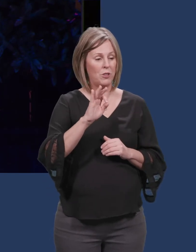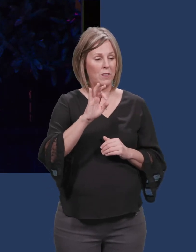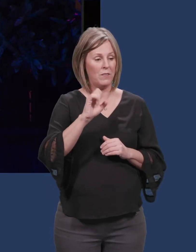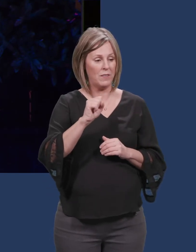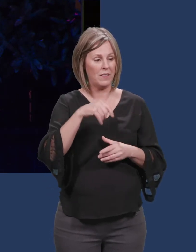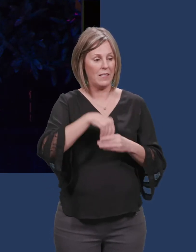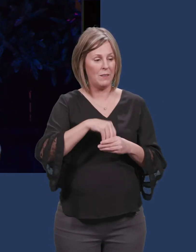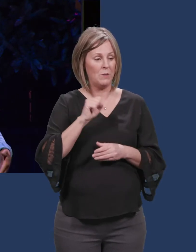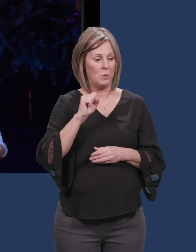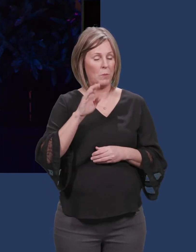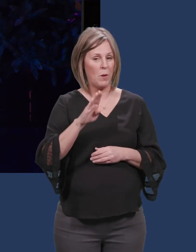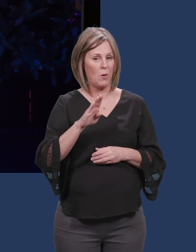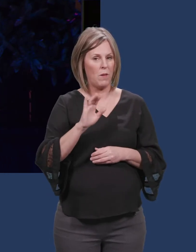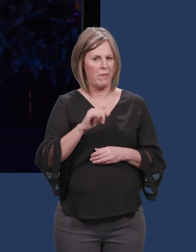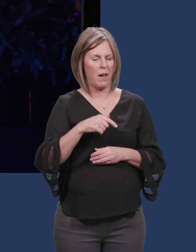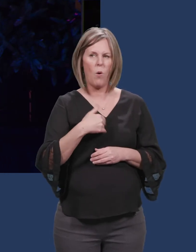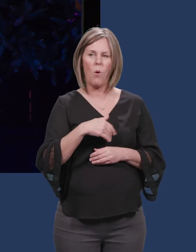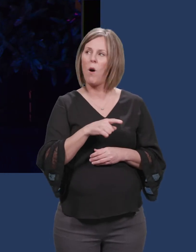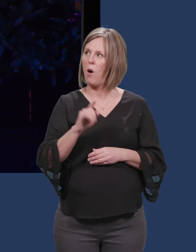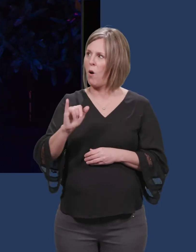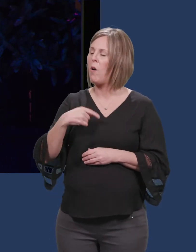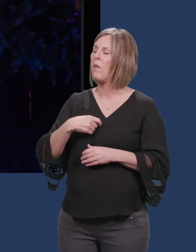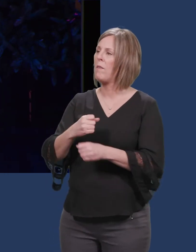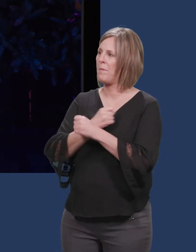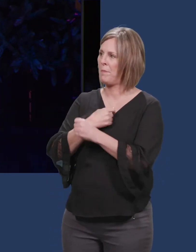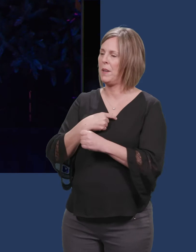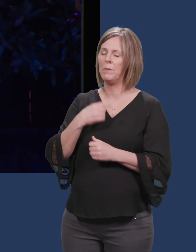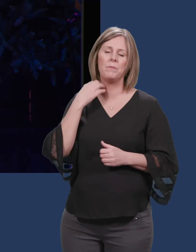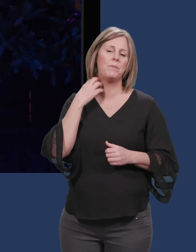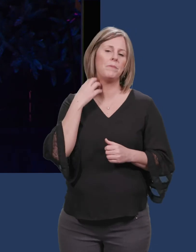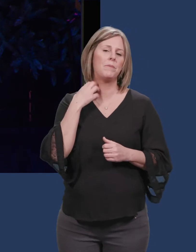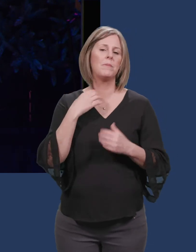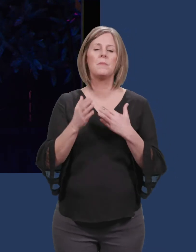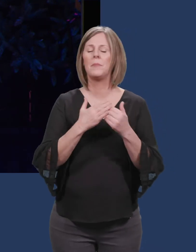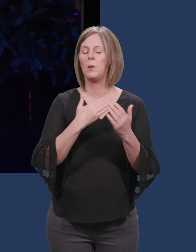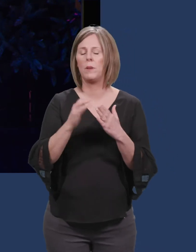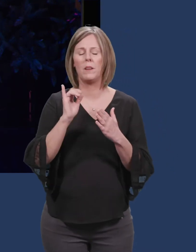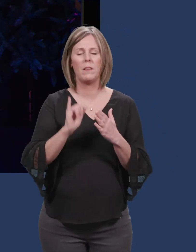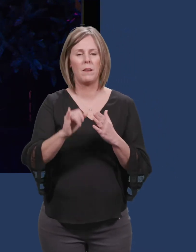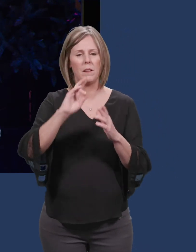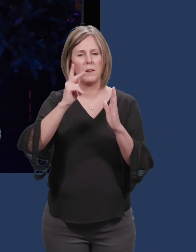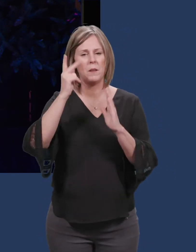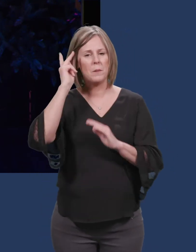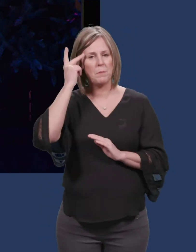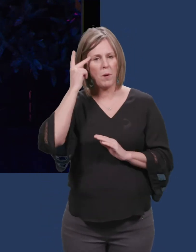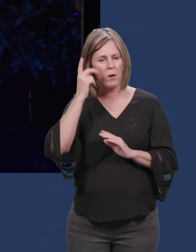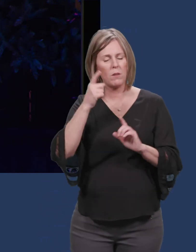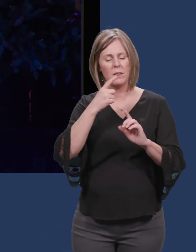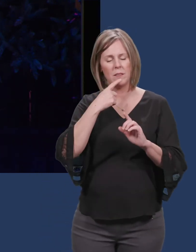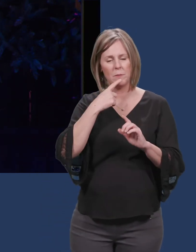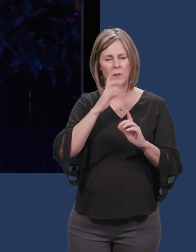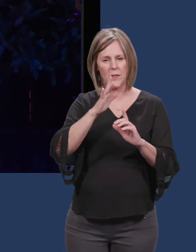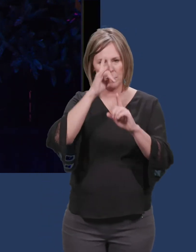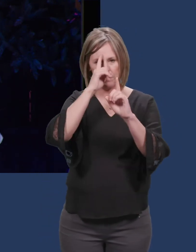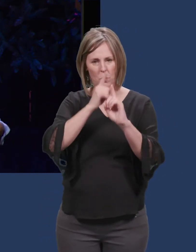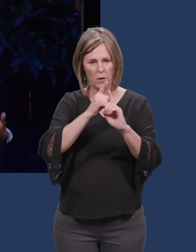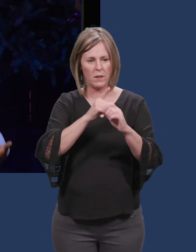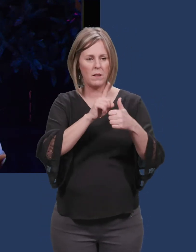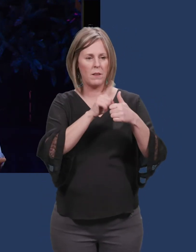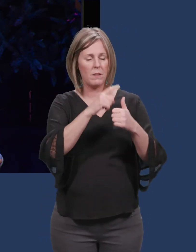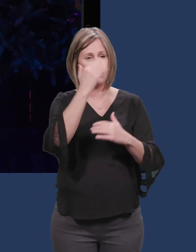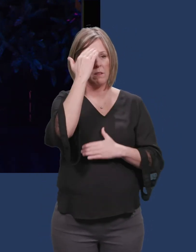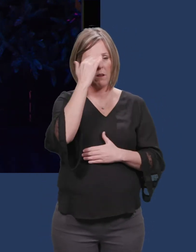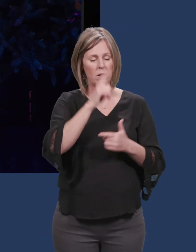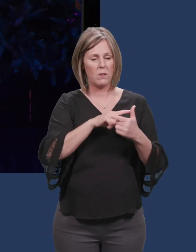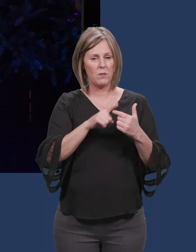right? So that's what Paul's doing. He's heaping all these good things, knowledge, service, sacrifice,